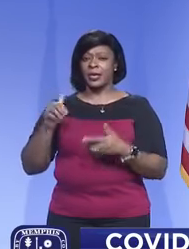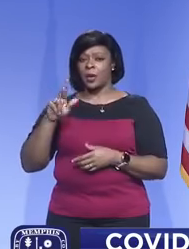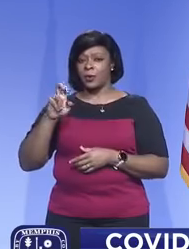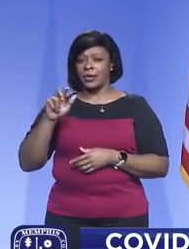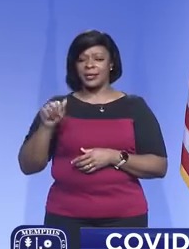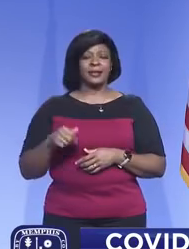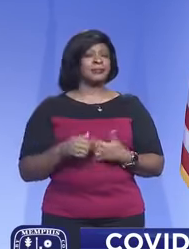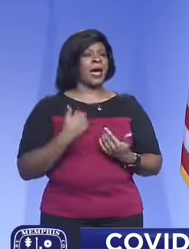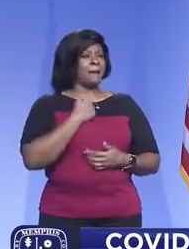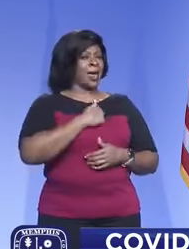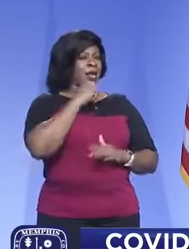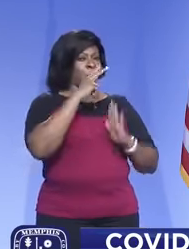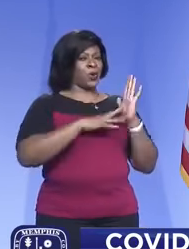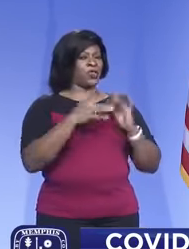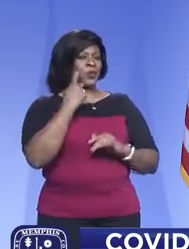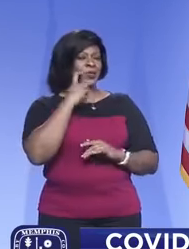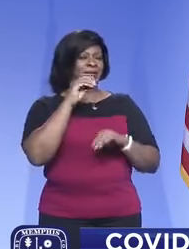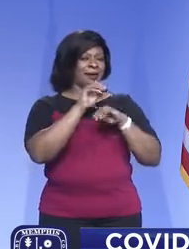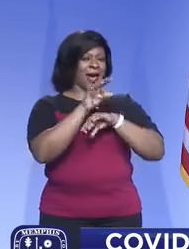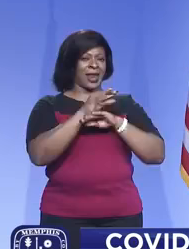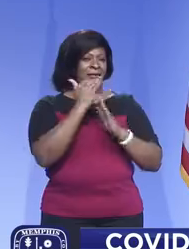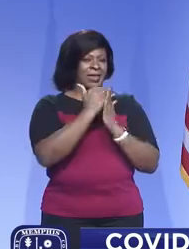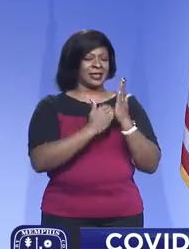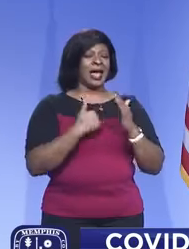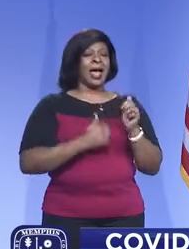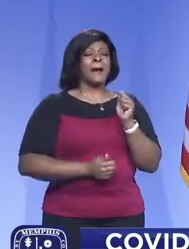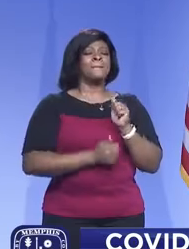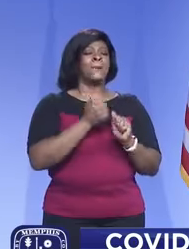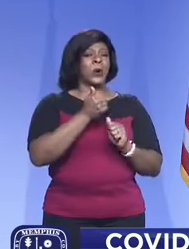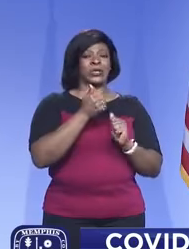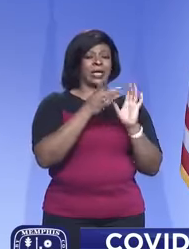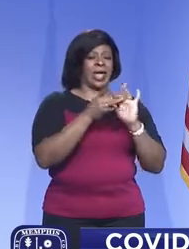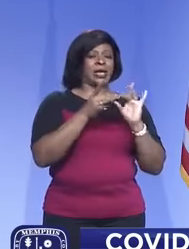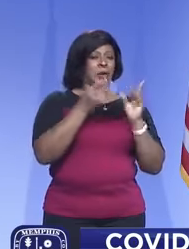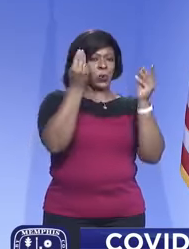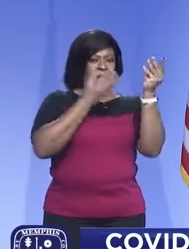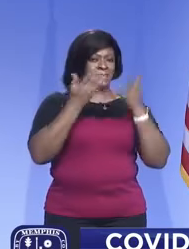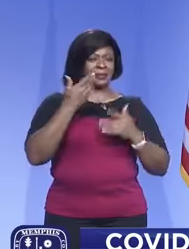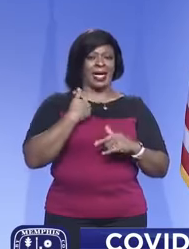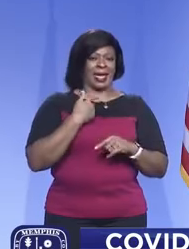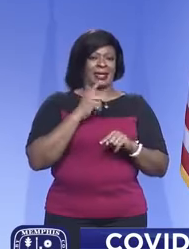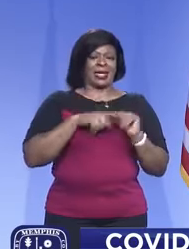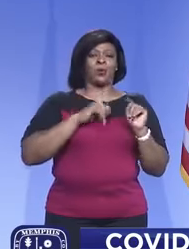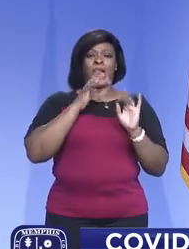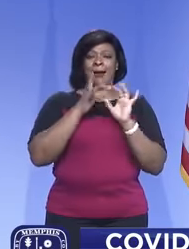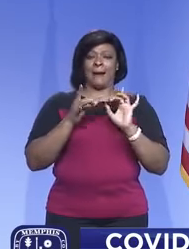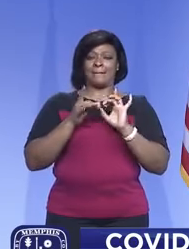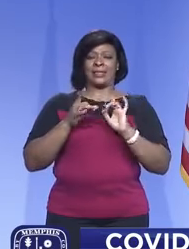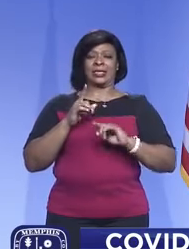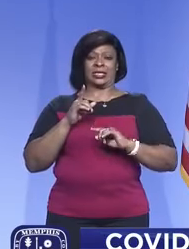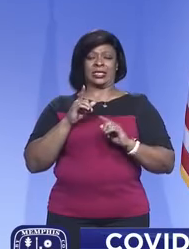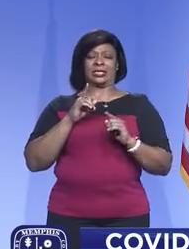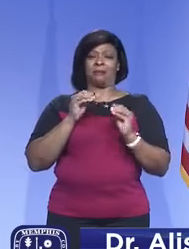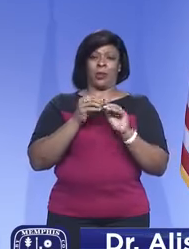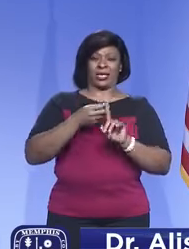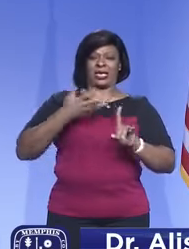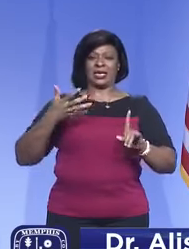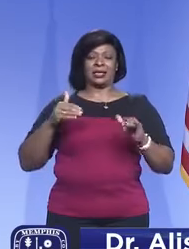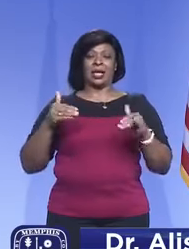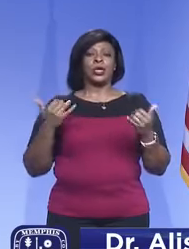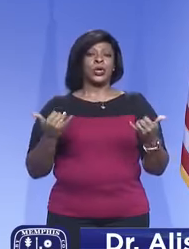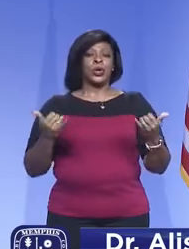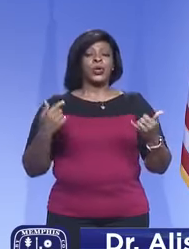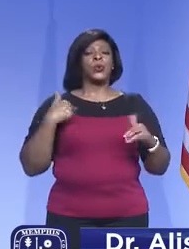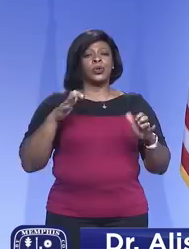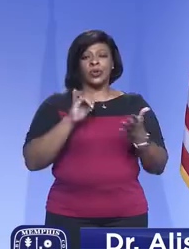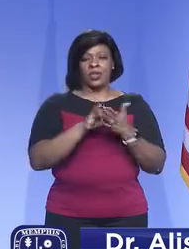read their most recent guidelines. What I have is more anecdotal information, so I won't comment too detailed. At the current time, we